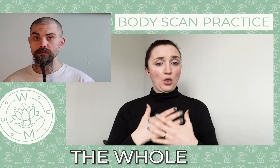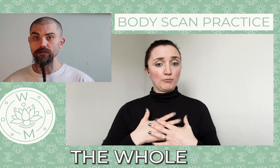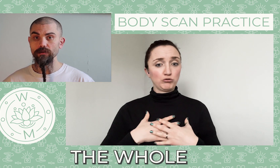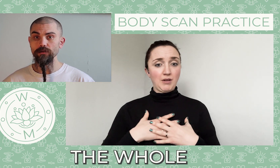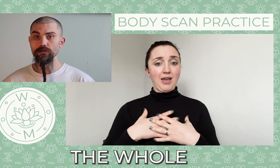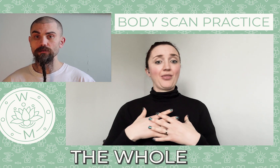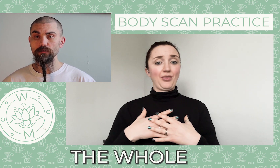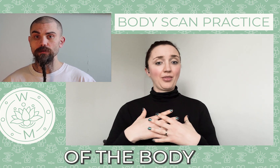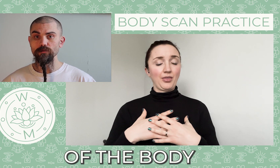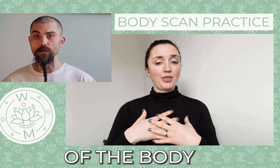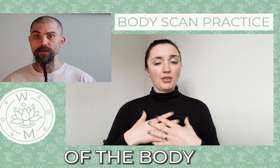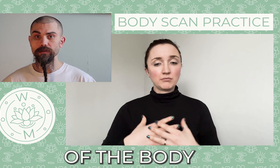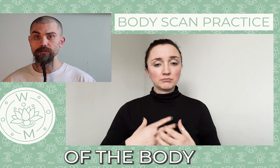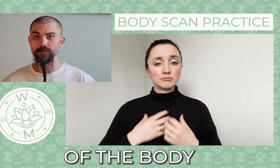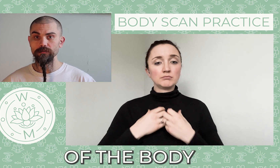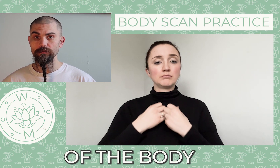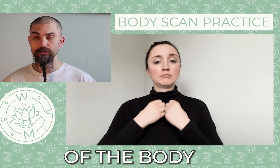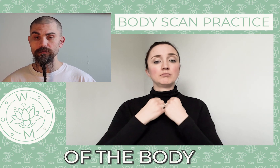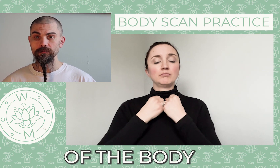the whole of the body.